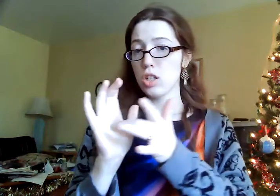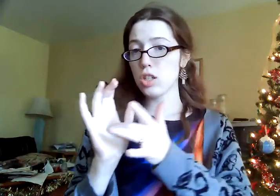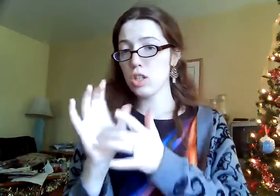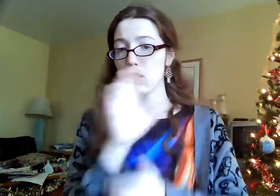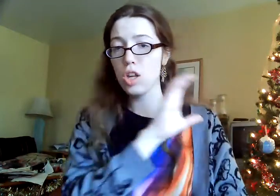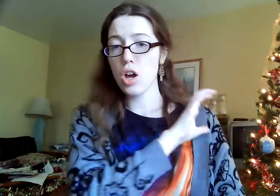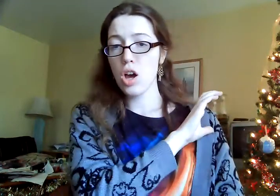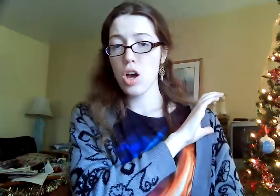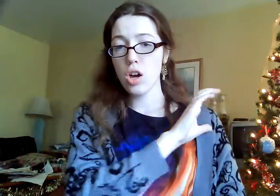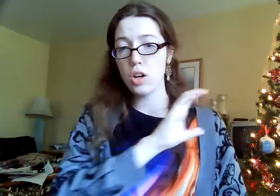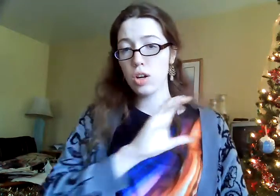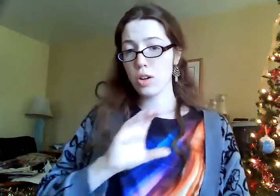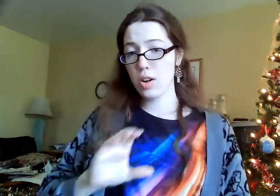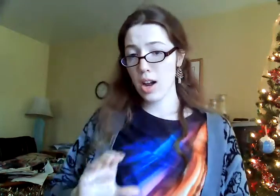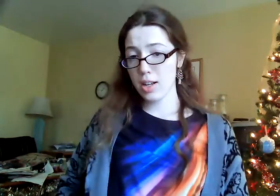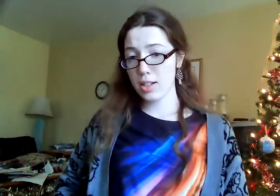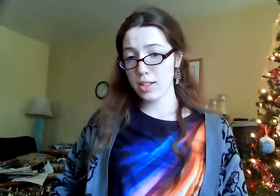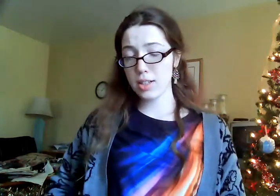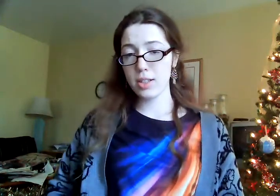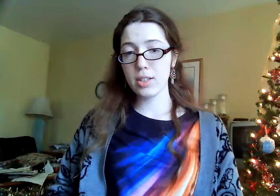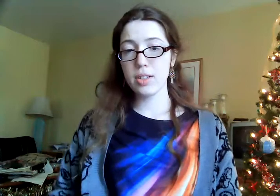Jesus the Christ.